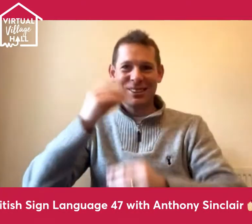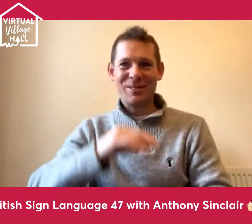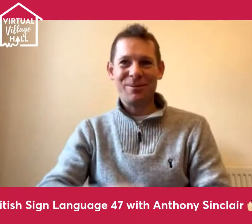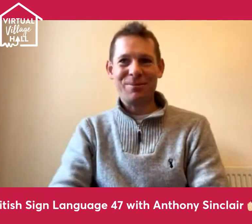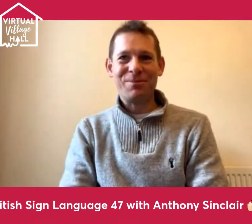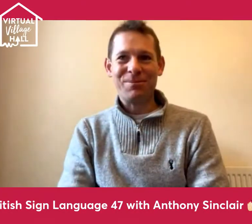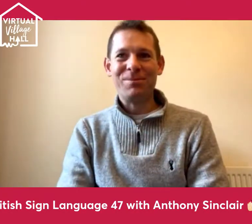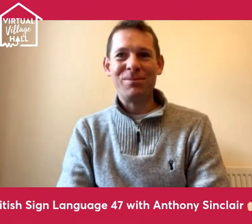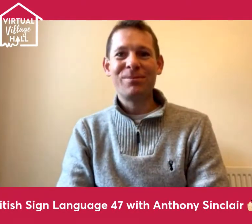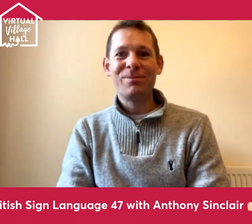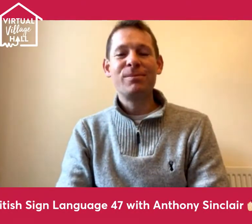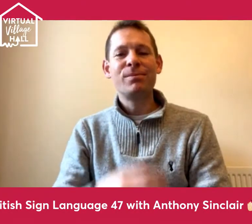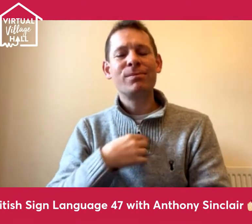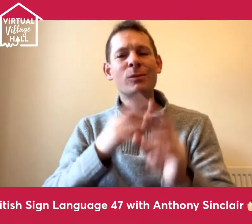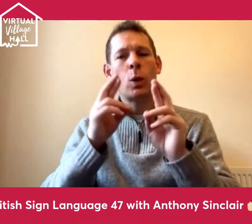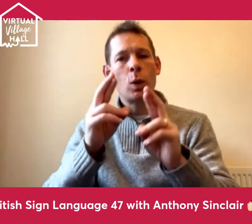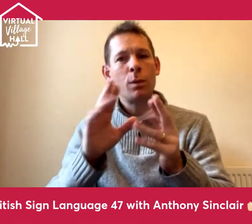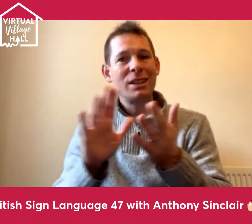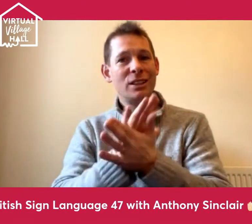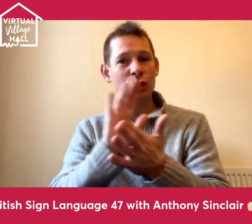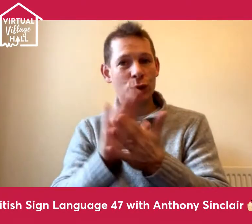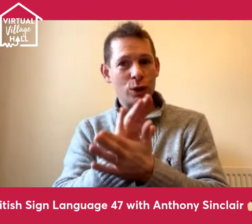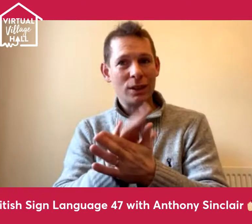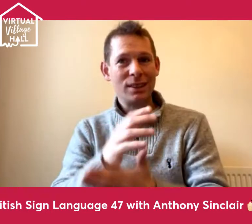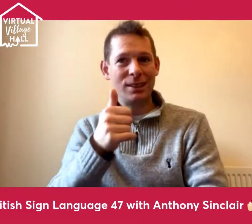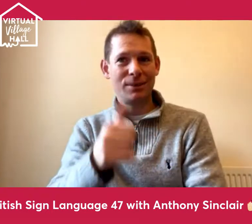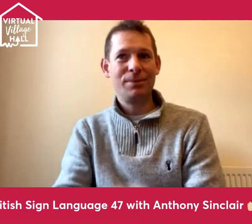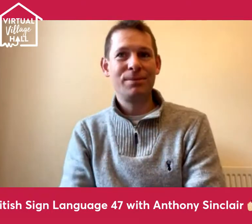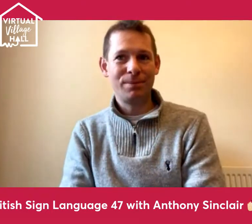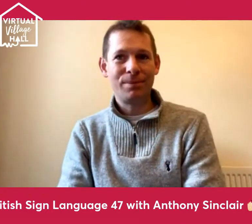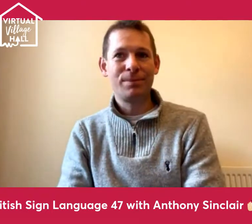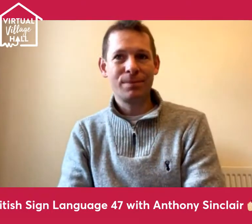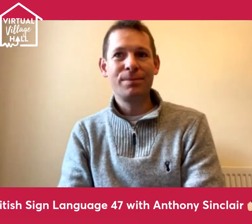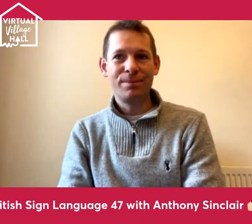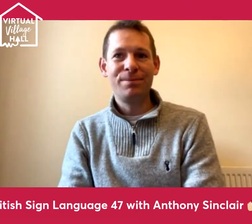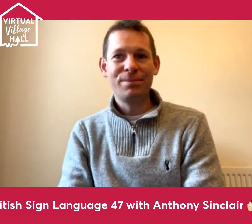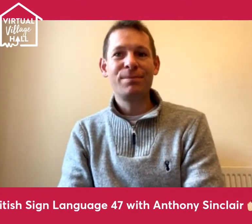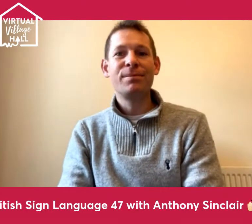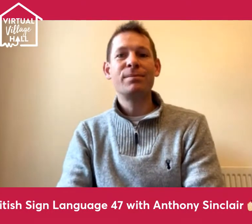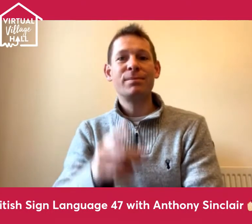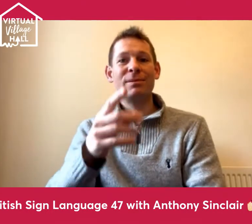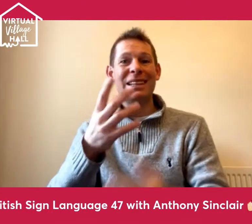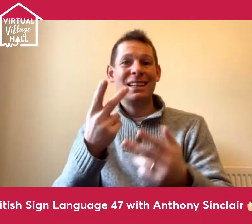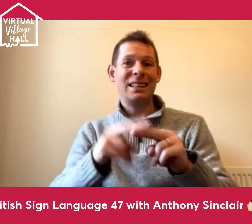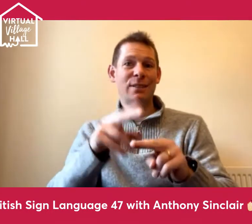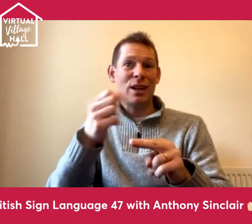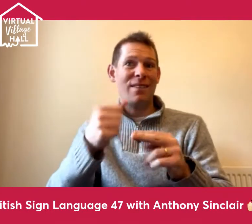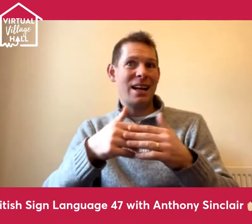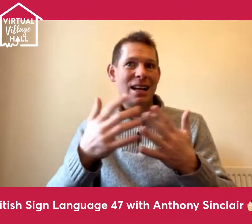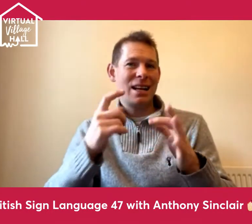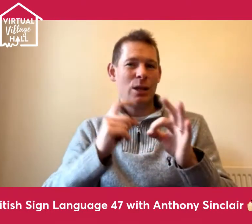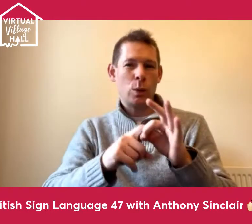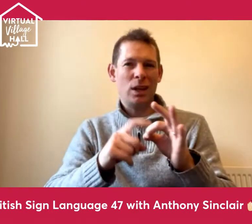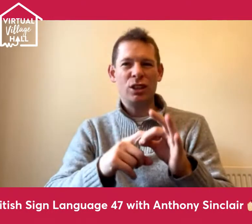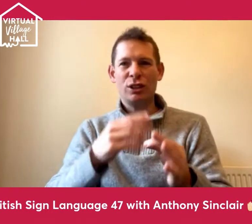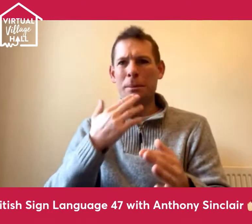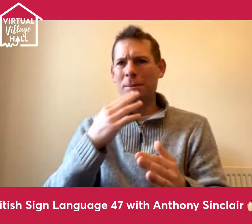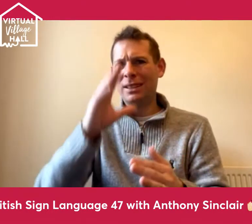by now after all this, but well done. Hopefully everyone enjoyed the session that was joining us this morning. If you have any